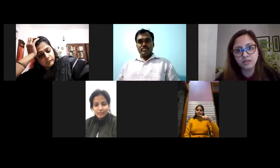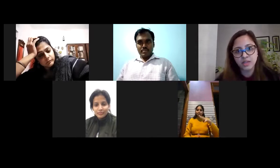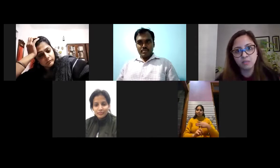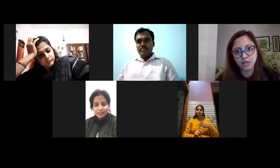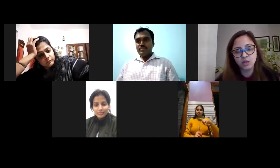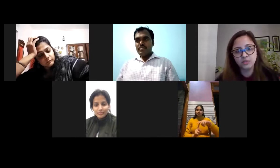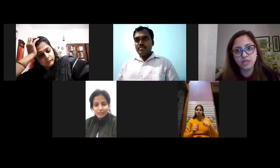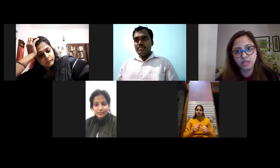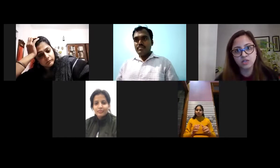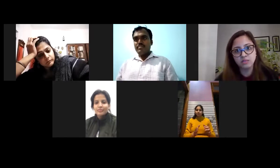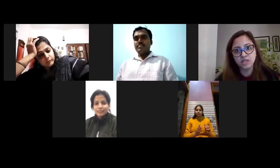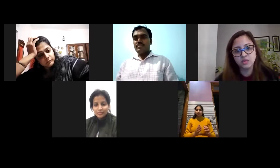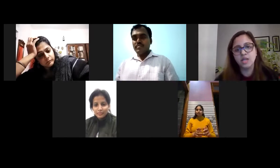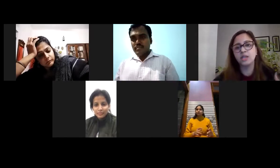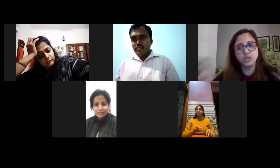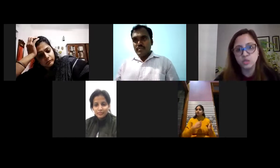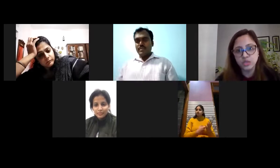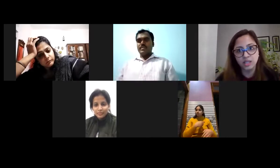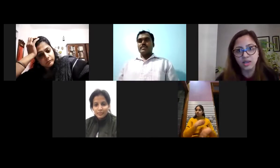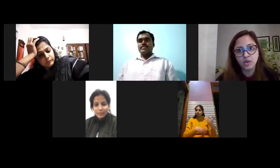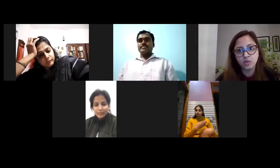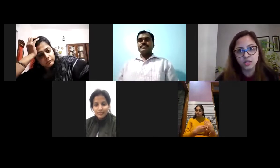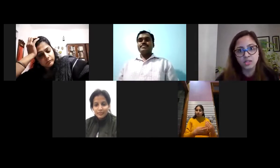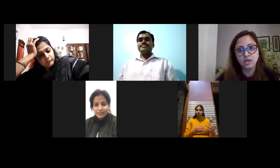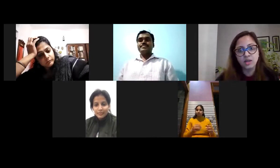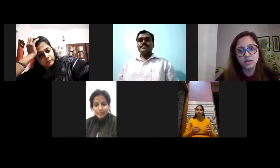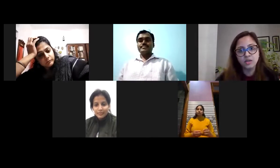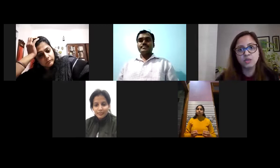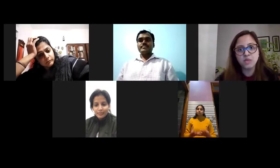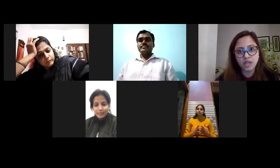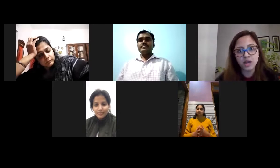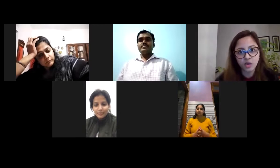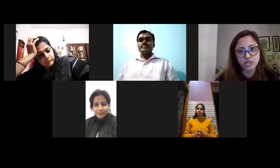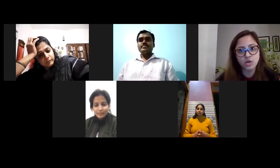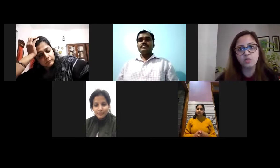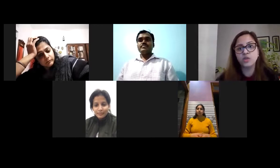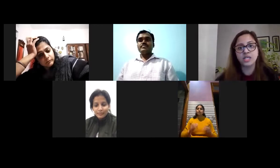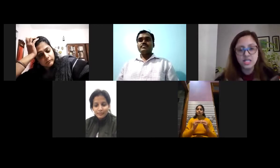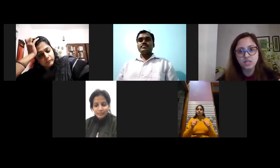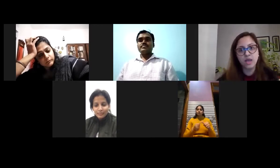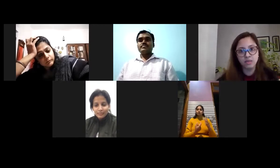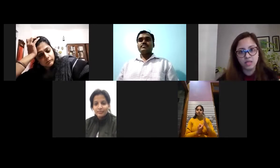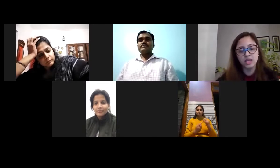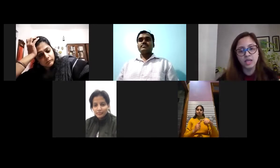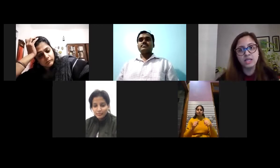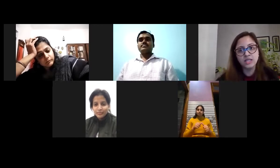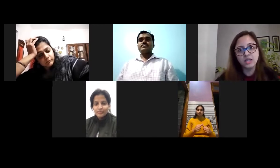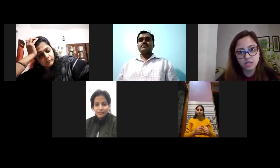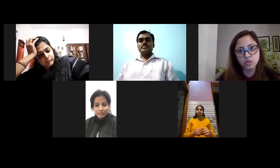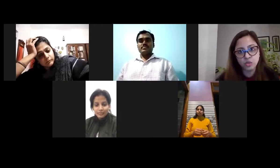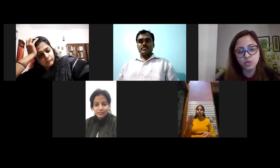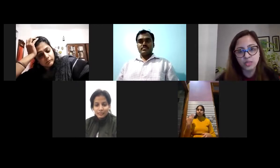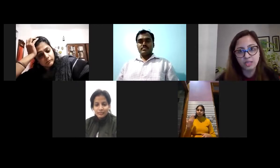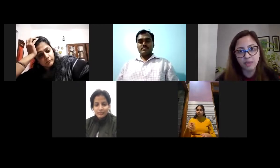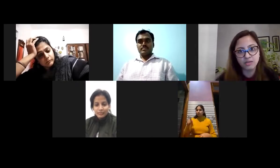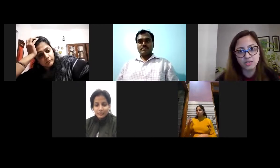had at the very beginning of relationship, that he was unable to see what what Bertha was or what his family intended